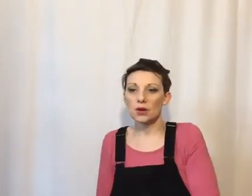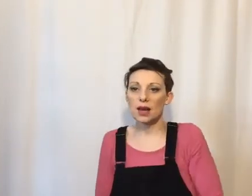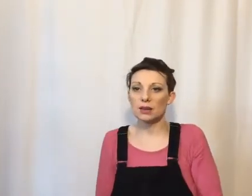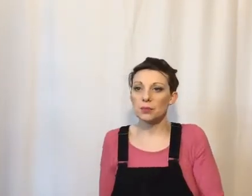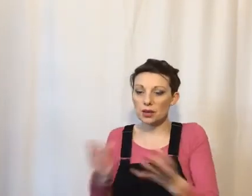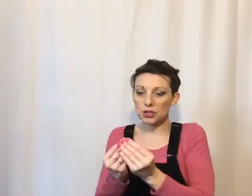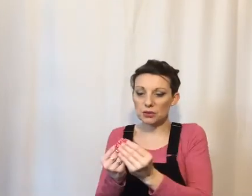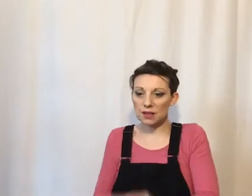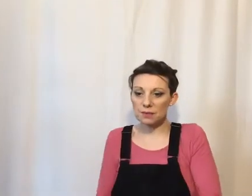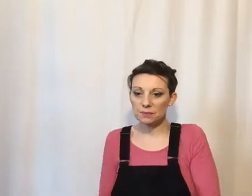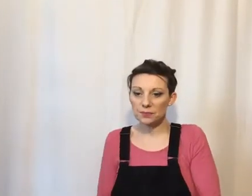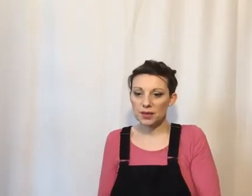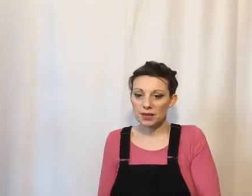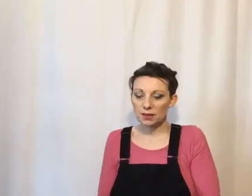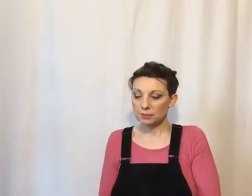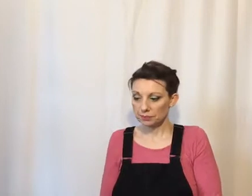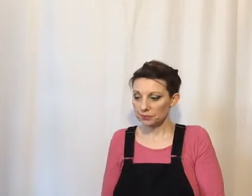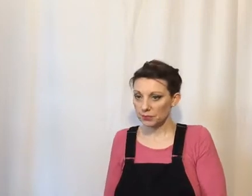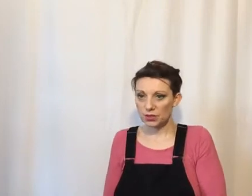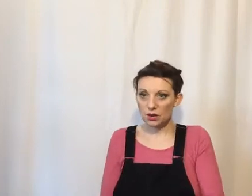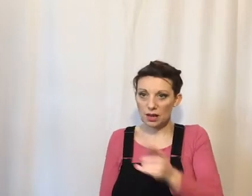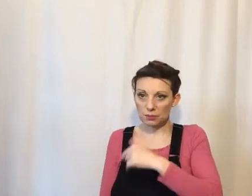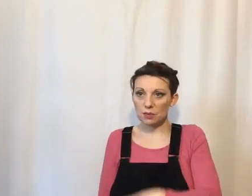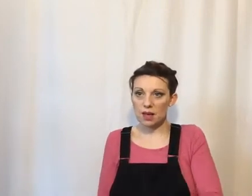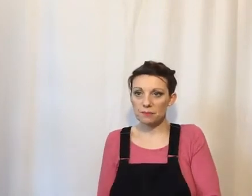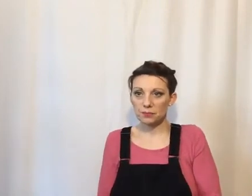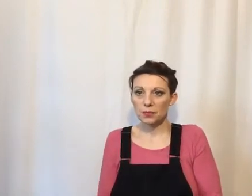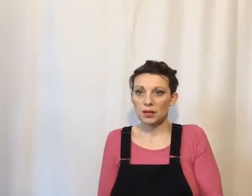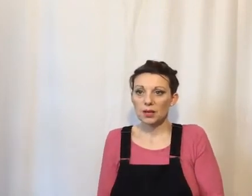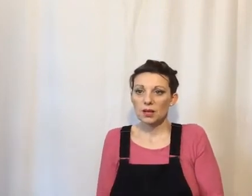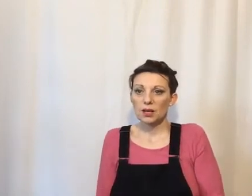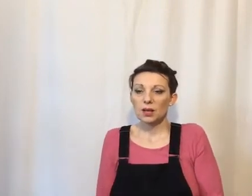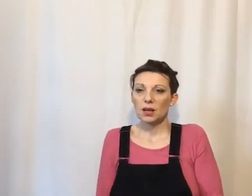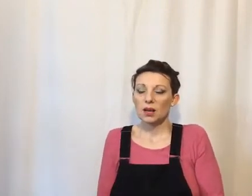okay, put those two together. So yeah, put there.